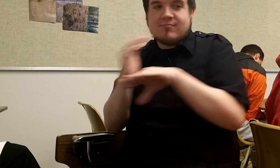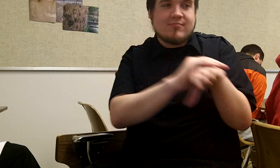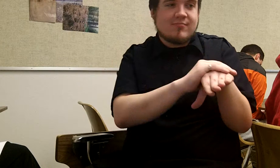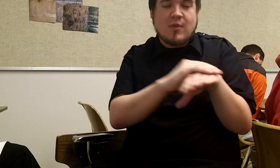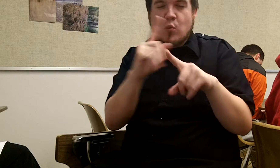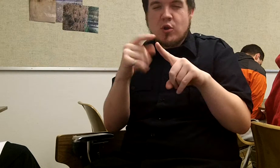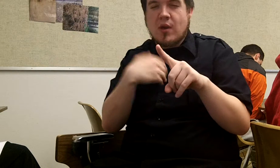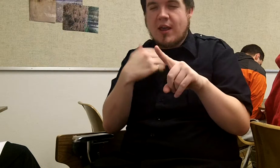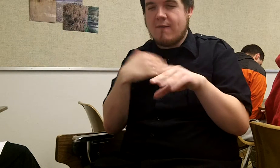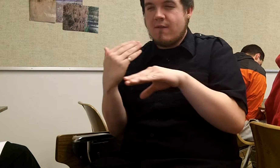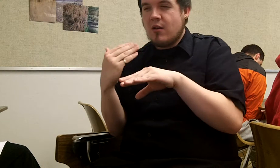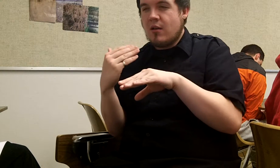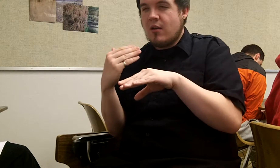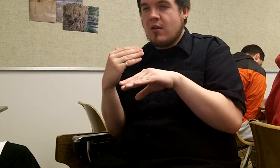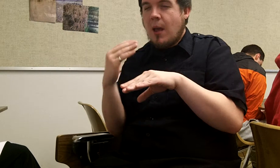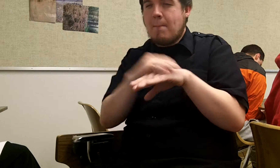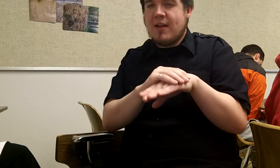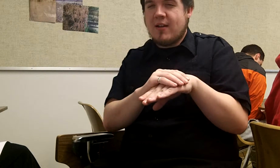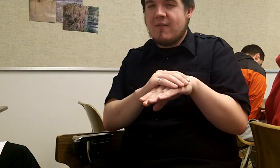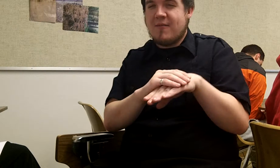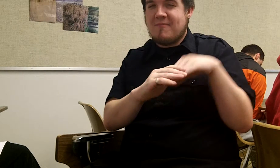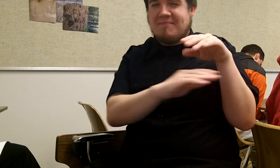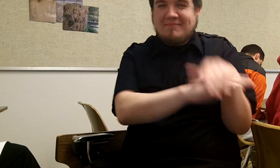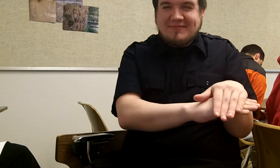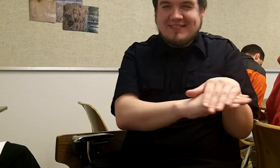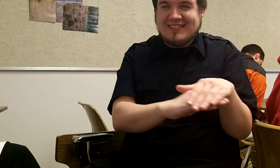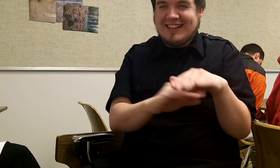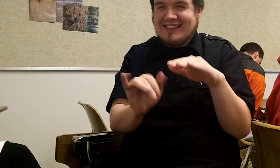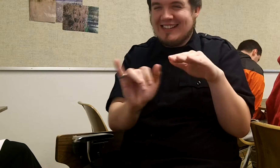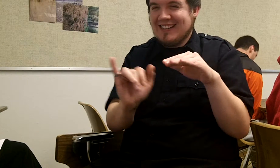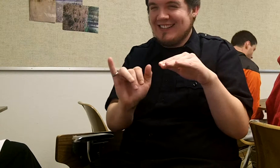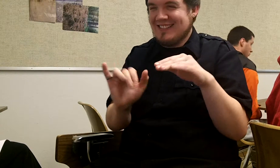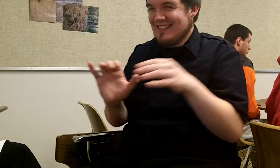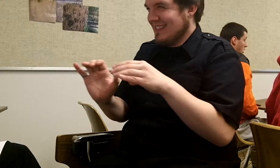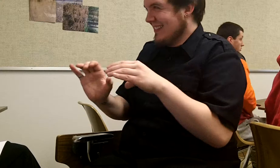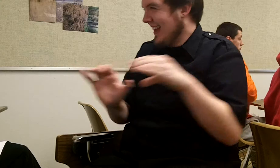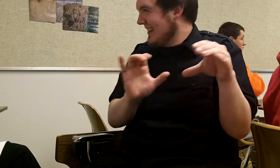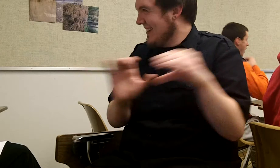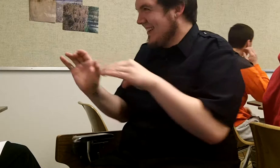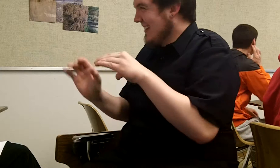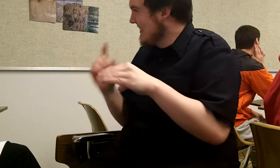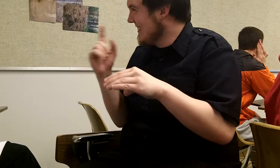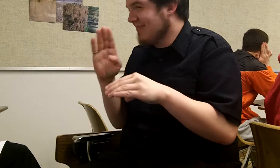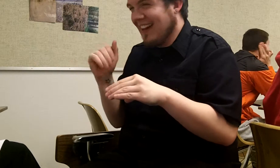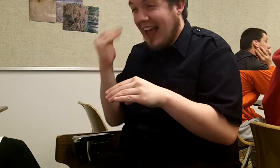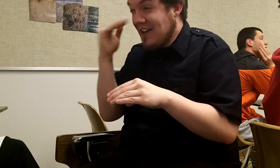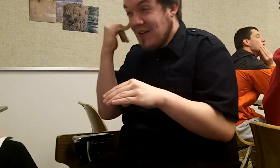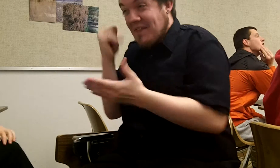repressor, it's like you've activated beta-catenin. I don't know if that helped or confused further. But it's like a double